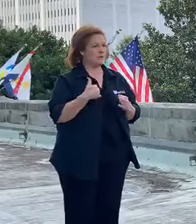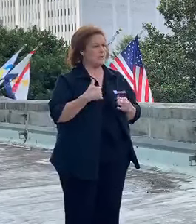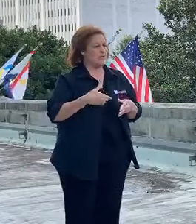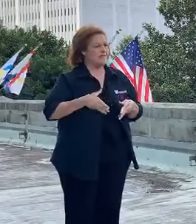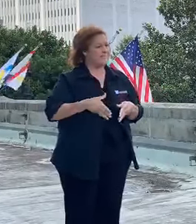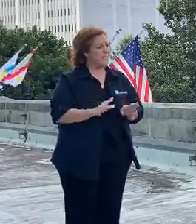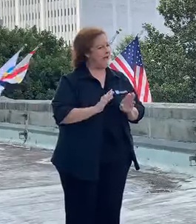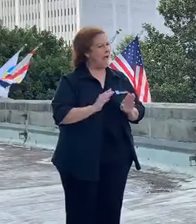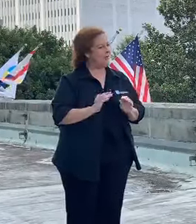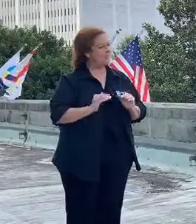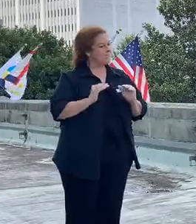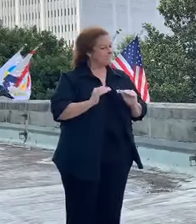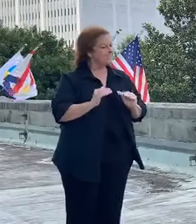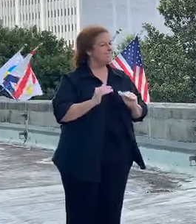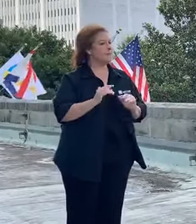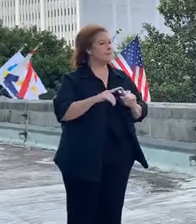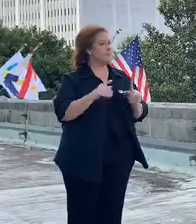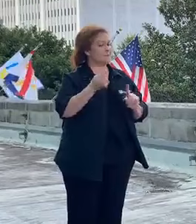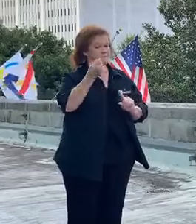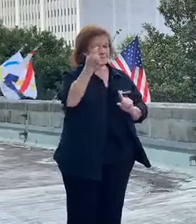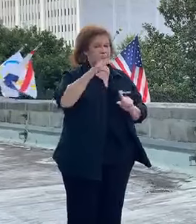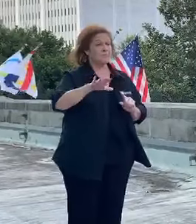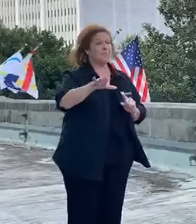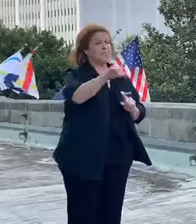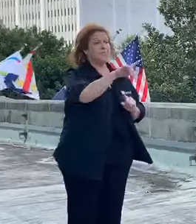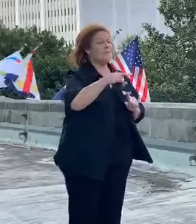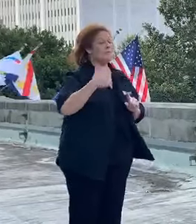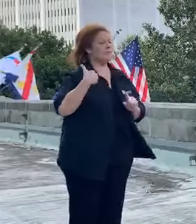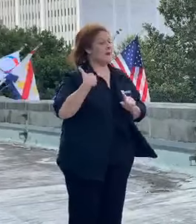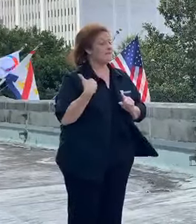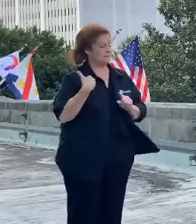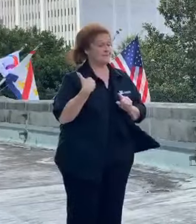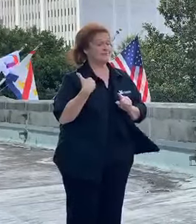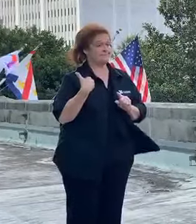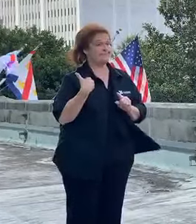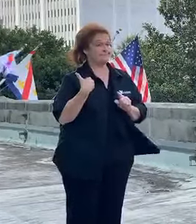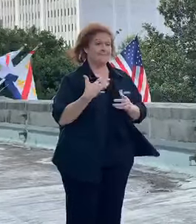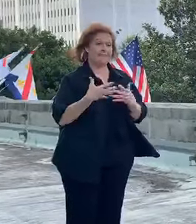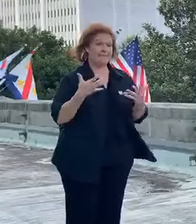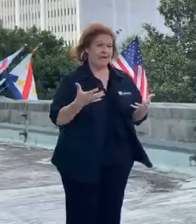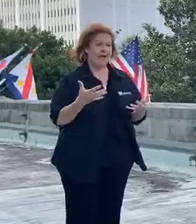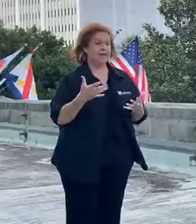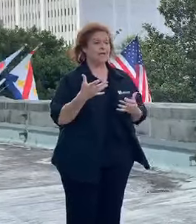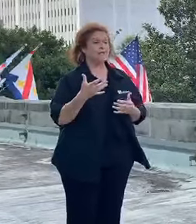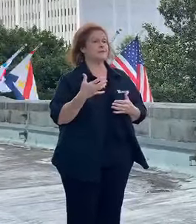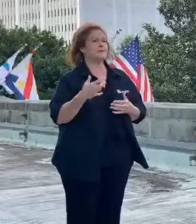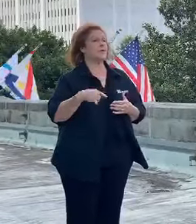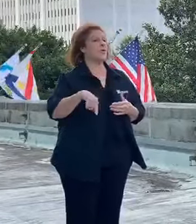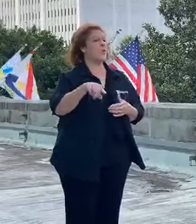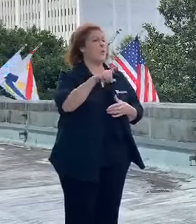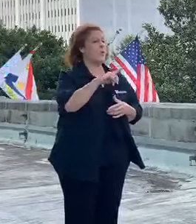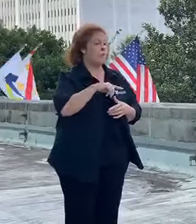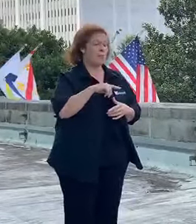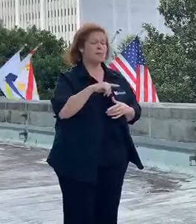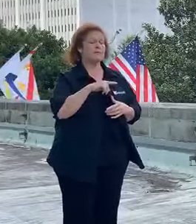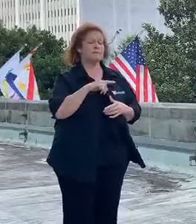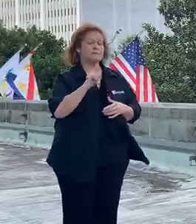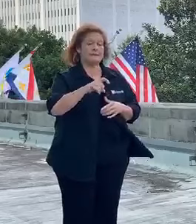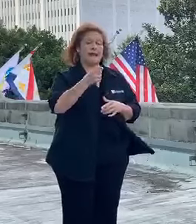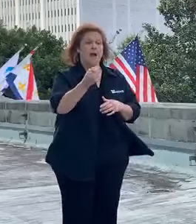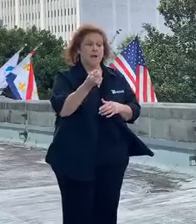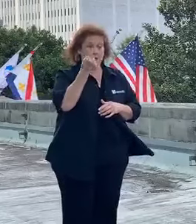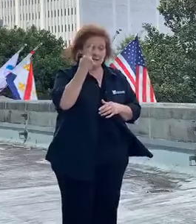but the responsibility on all of us is that much greater. And you really can't overstress